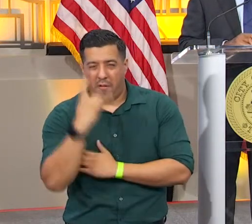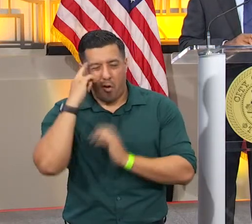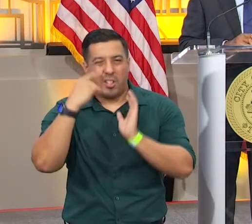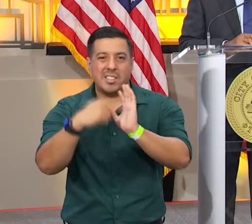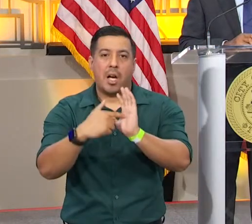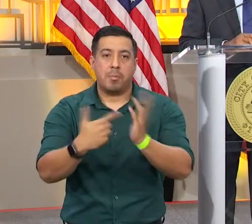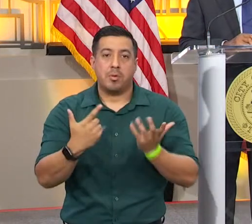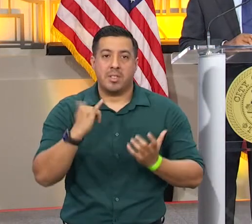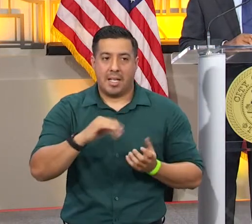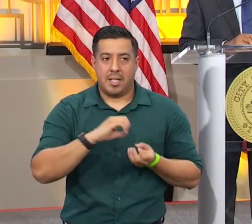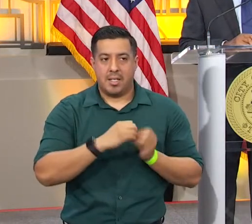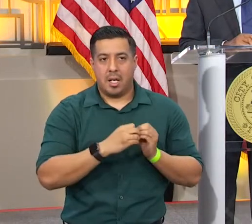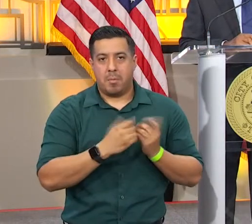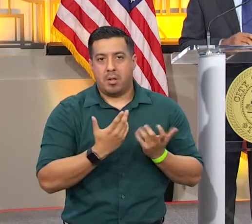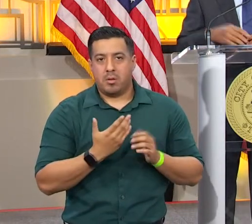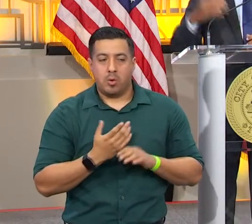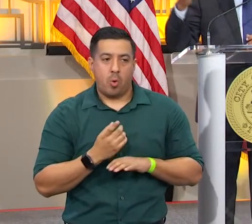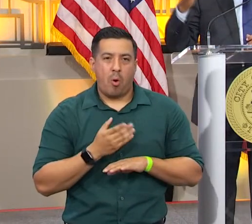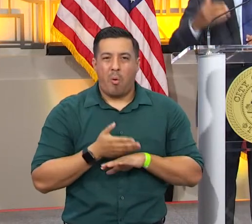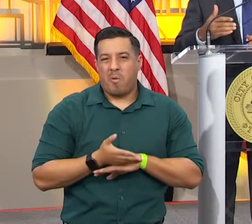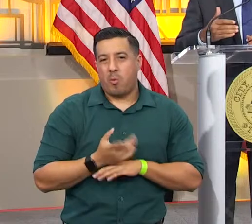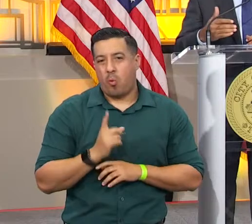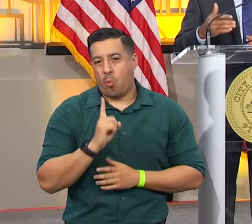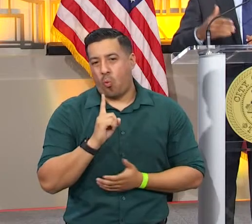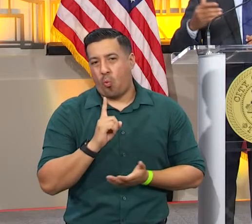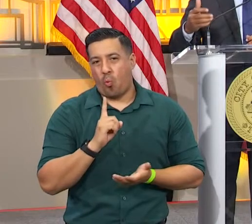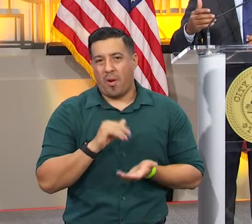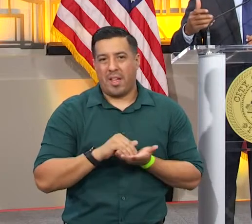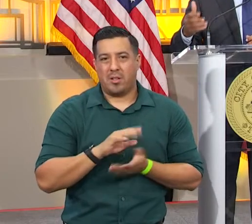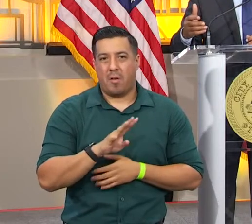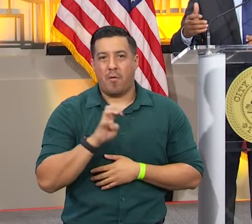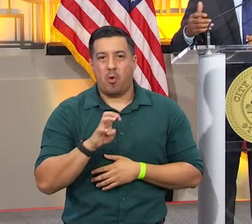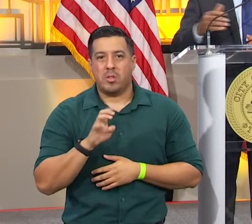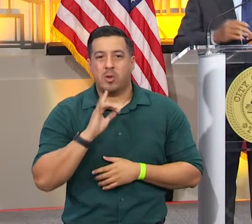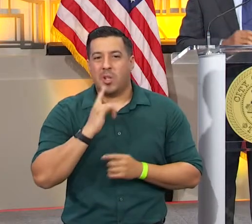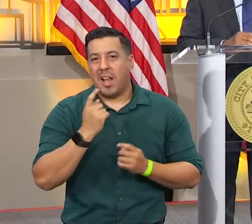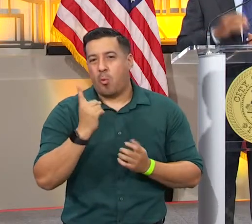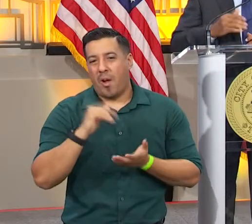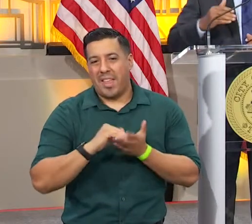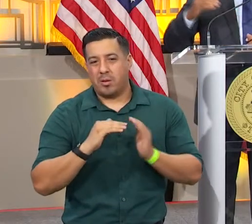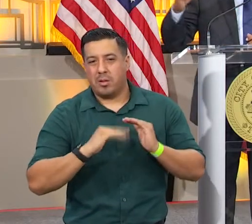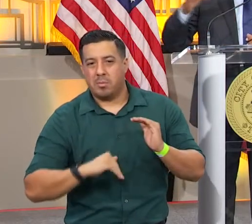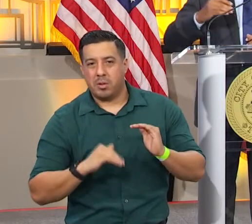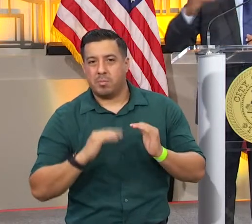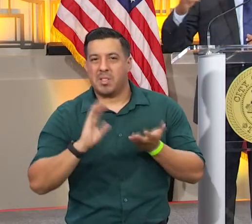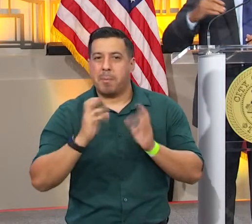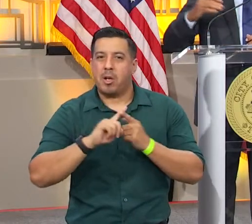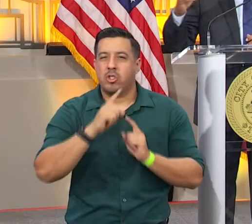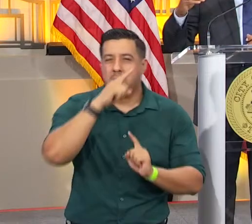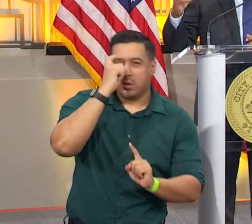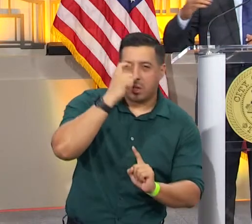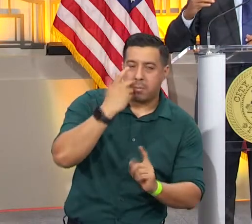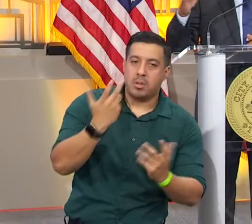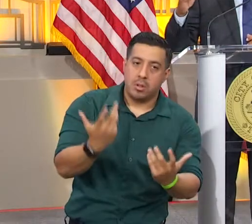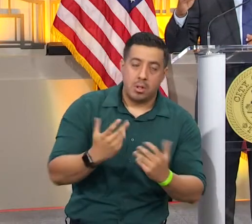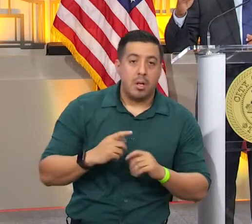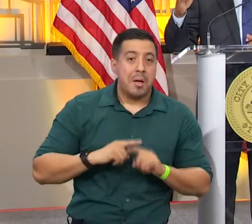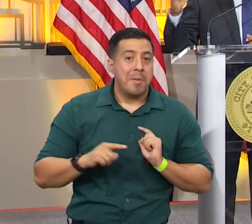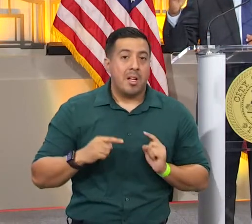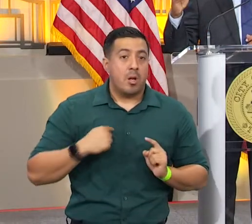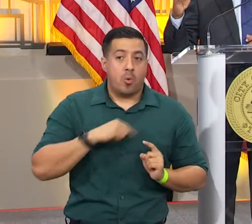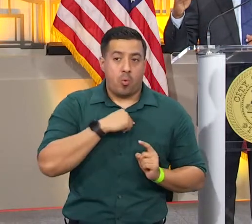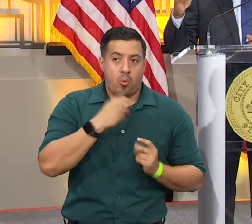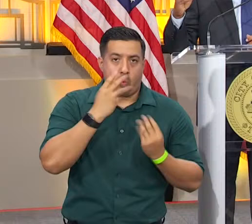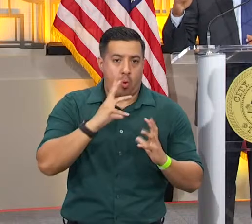example, that number is a little over 1,400, so we're about 1,000 below where we were during the summer. But we don't want it to go much, no, we don't want